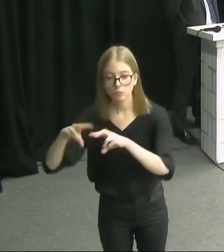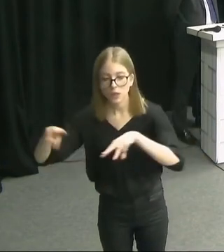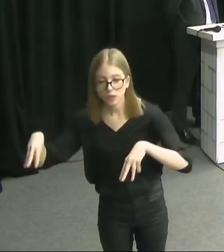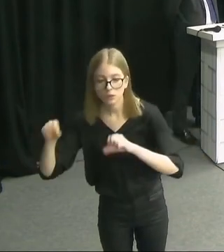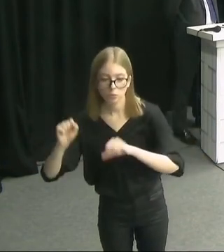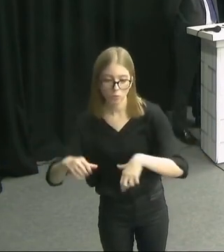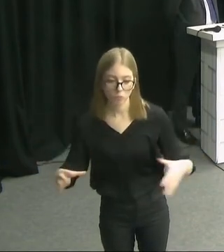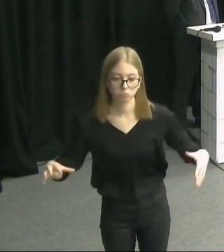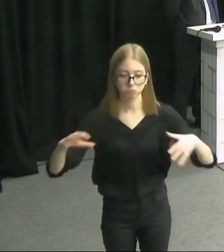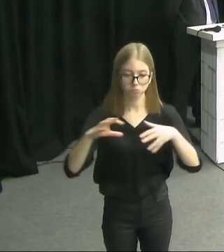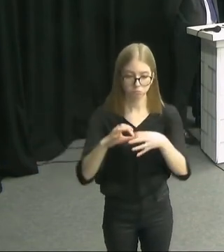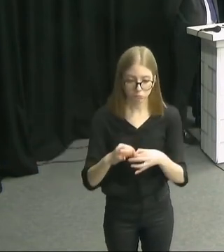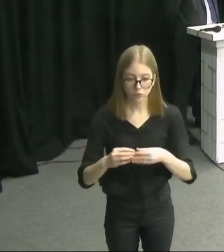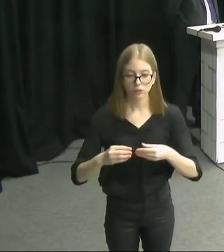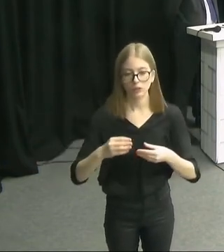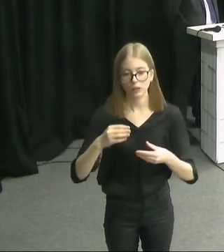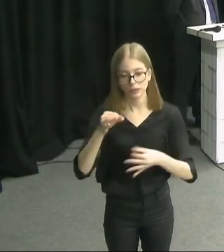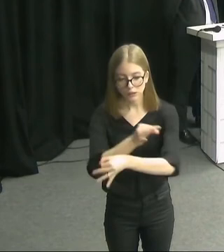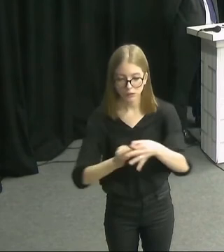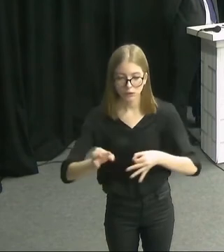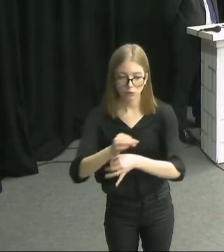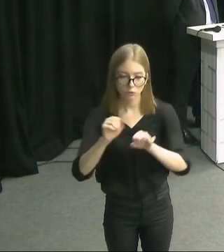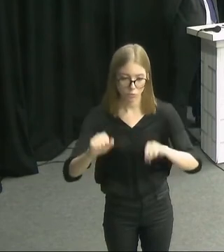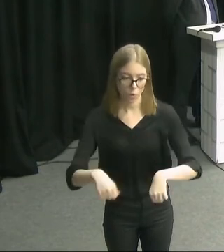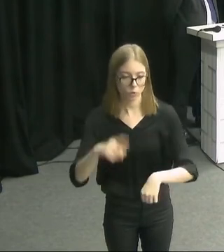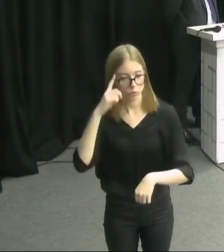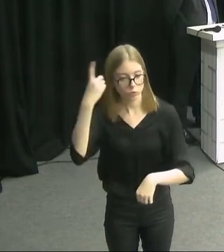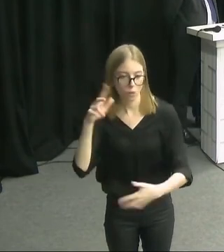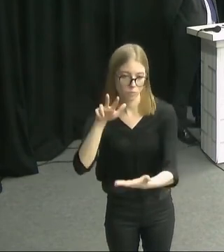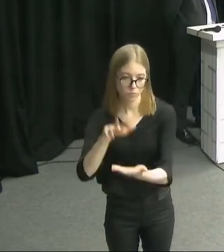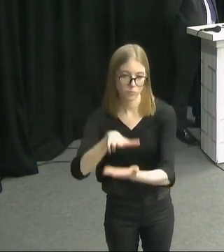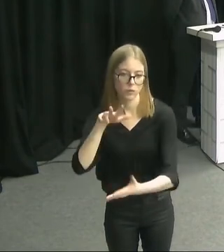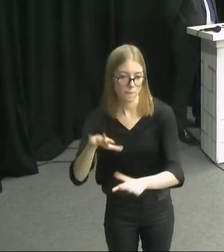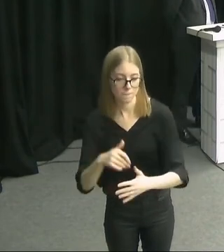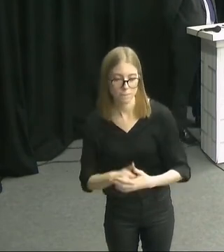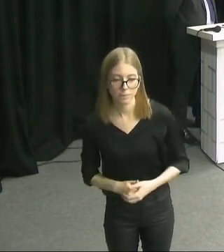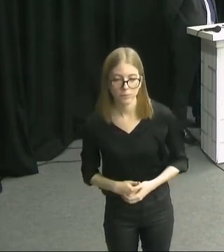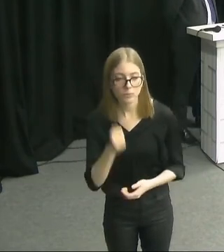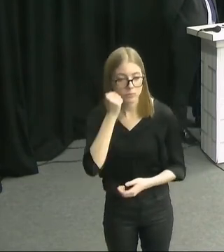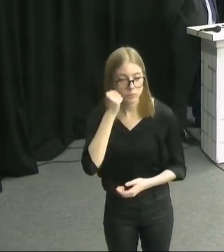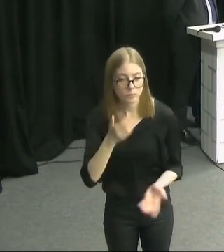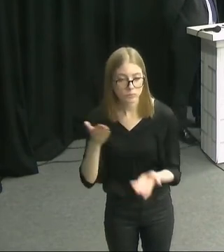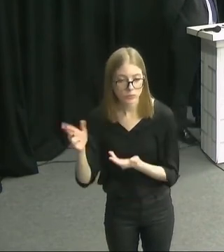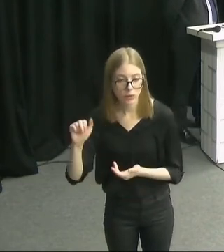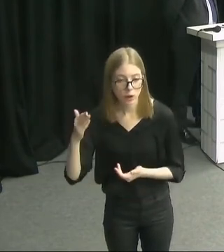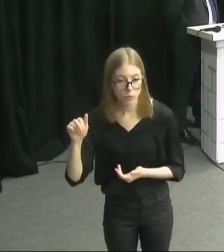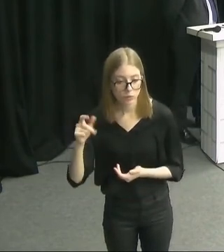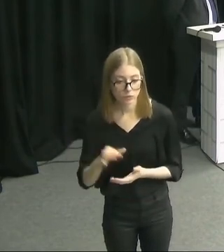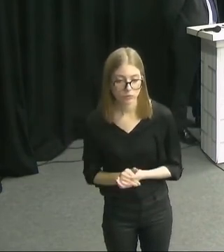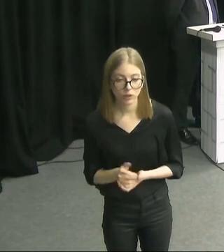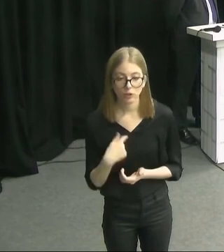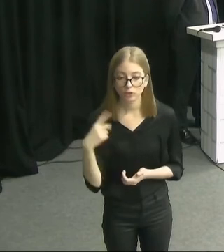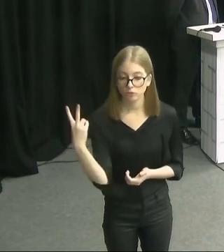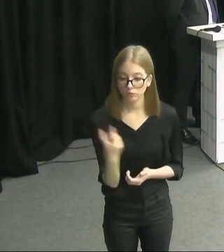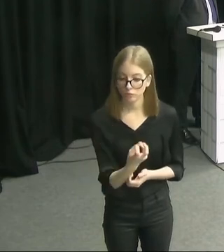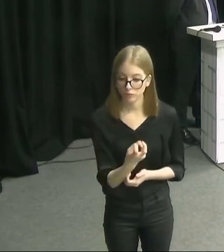So we could create a program or an app together with the Bank of Lithuania to increase capabilities